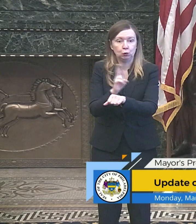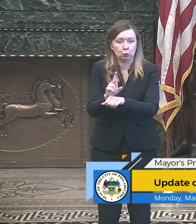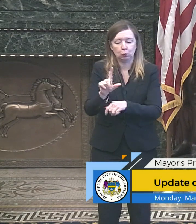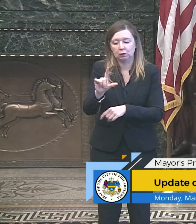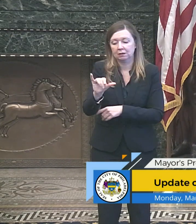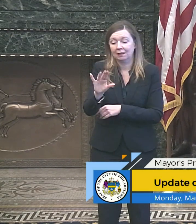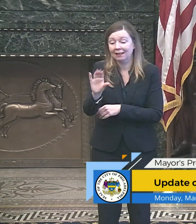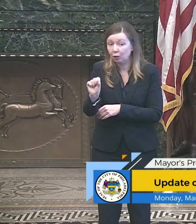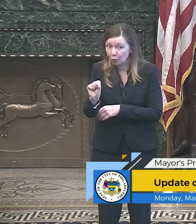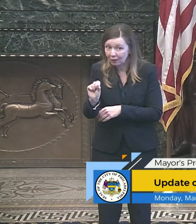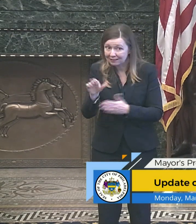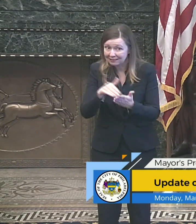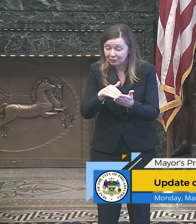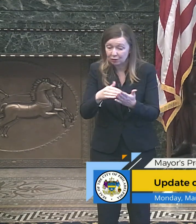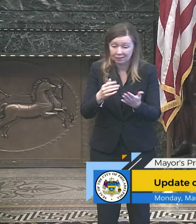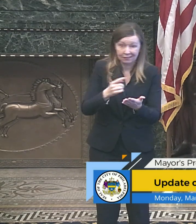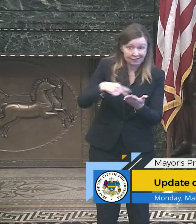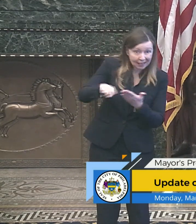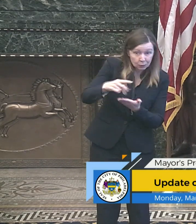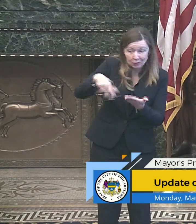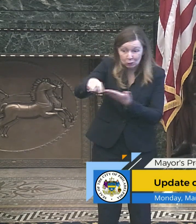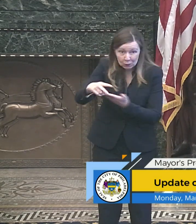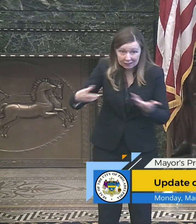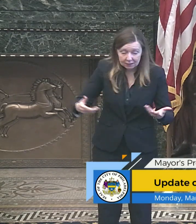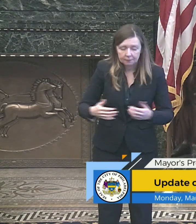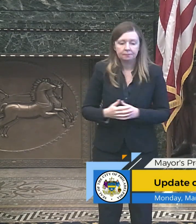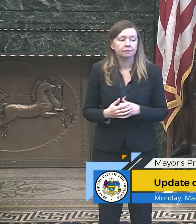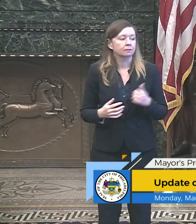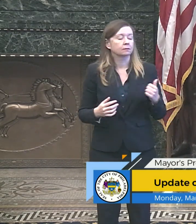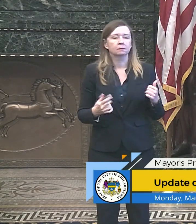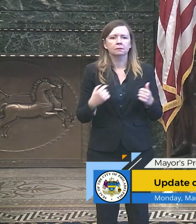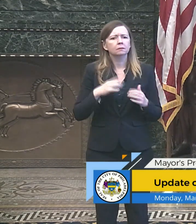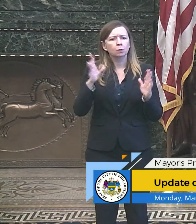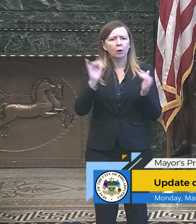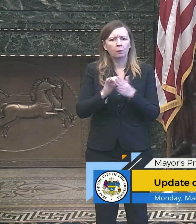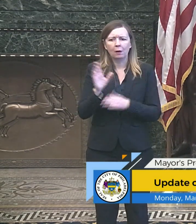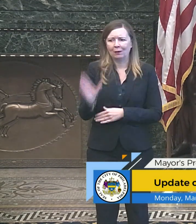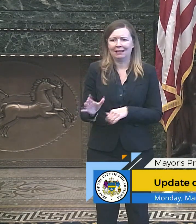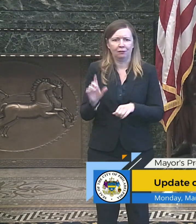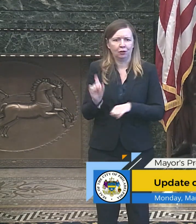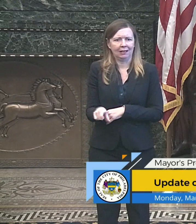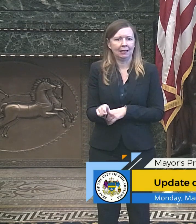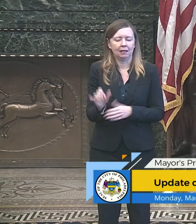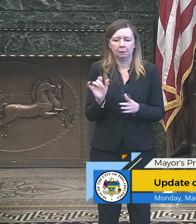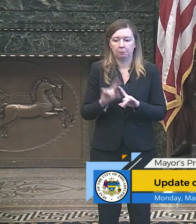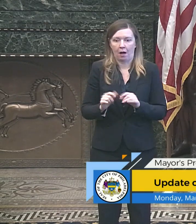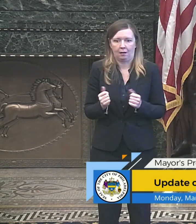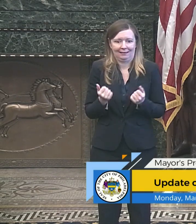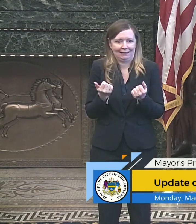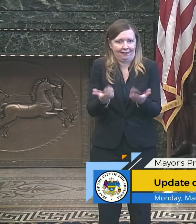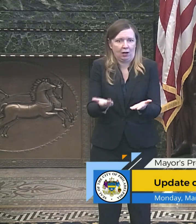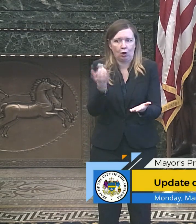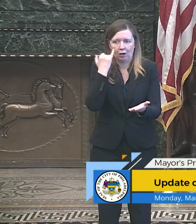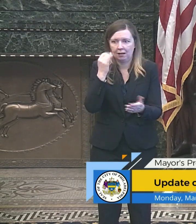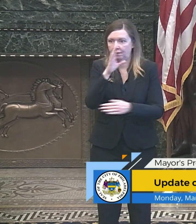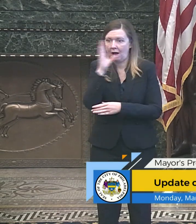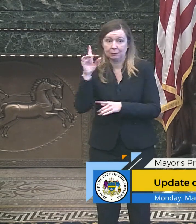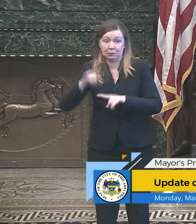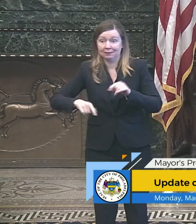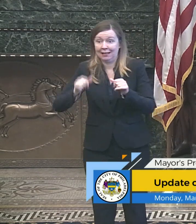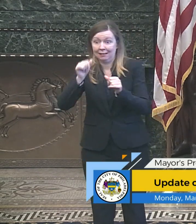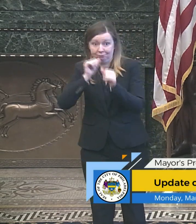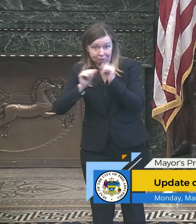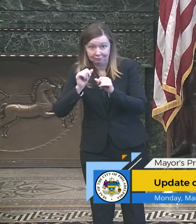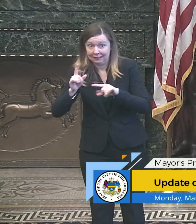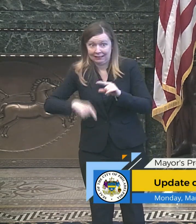now or a month from now? You know, we hope that we never need the Leacourse Center at all. That is there in case the hospitals can't handle the